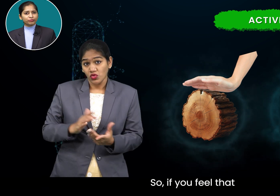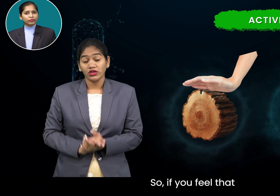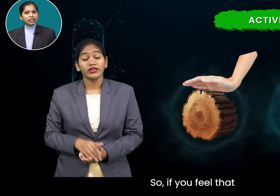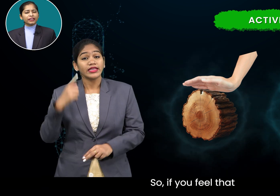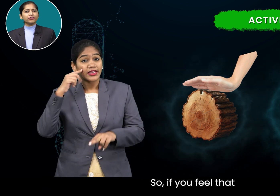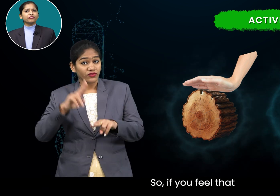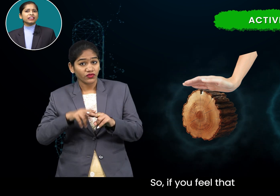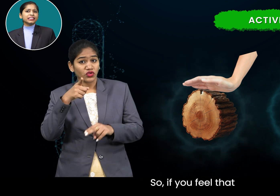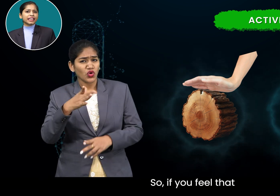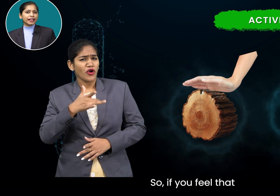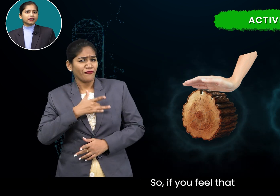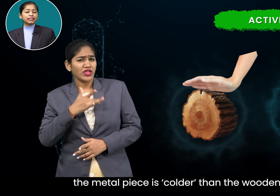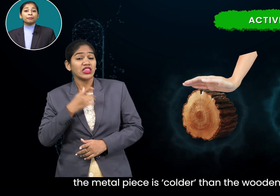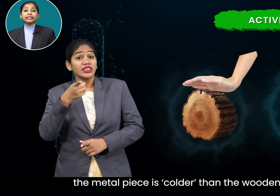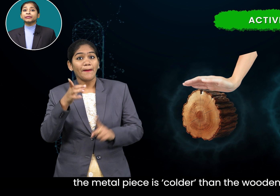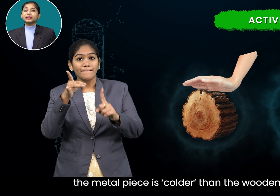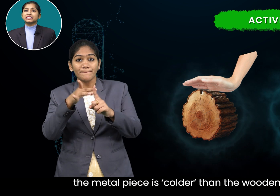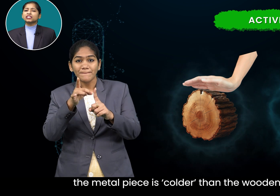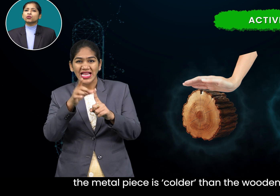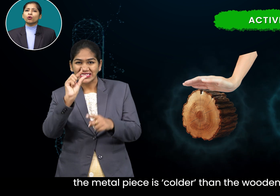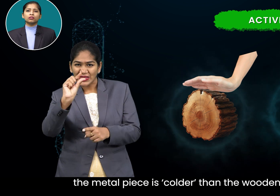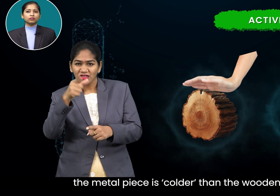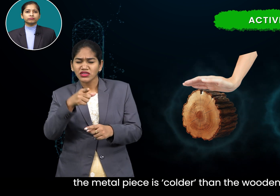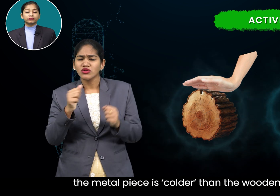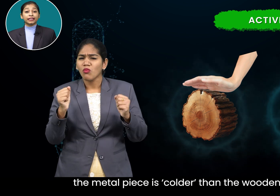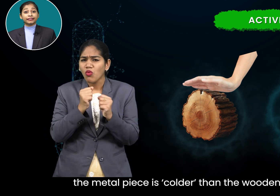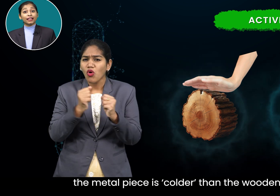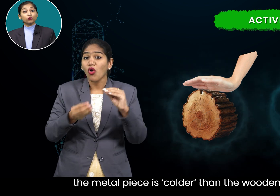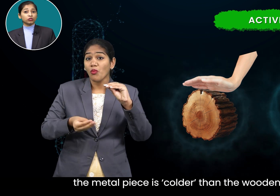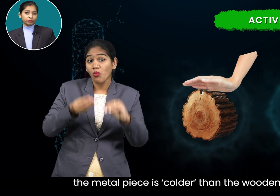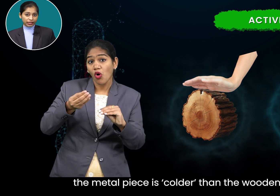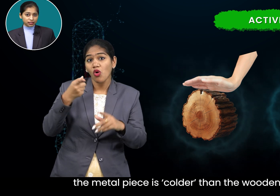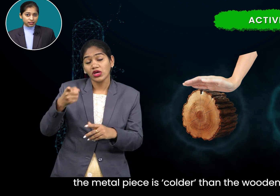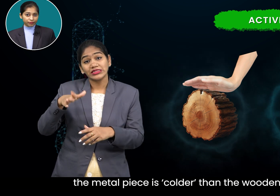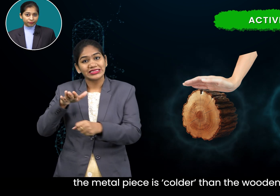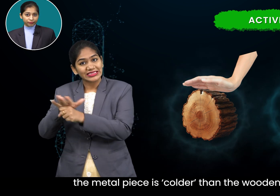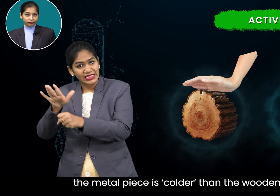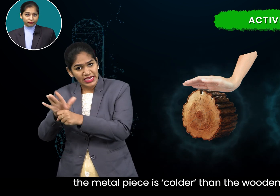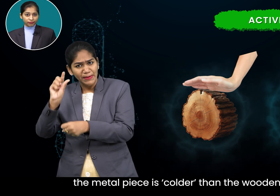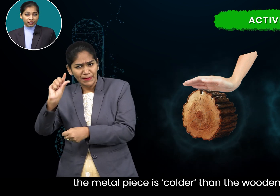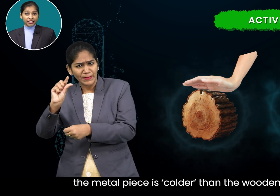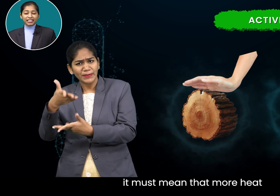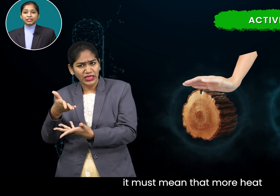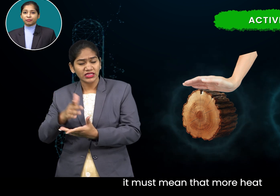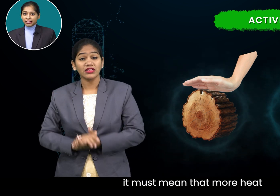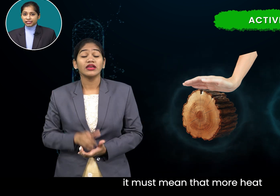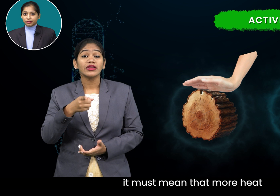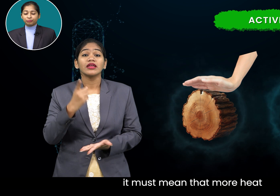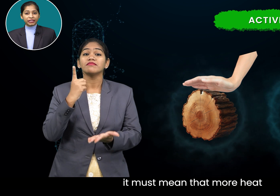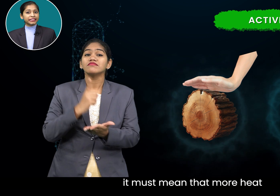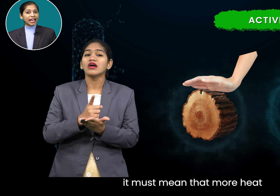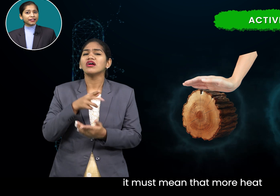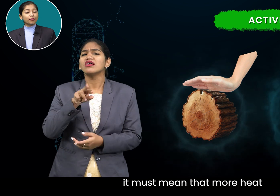So, if you feel that the metal piece is colder than the wooden piece, it